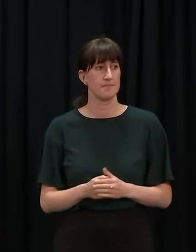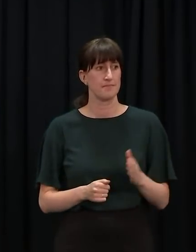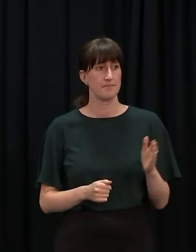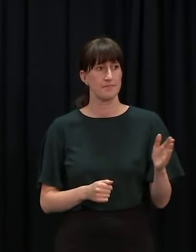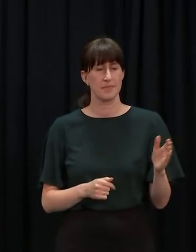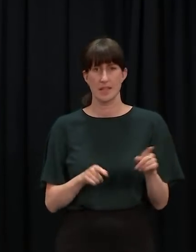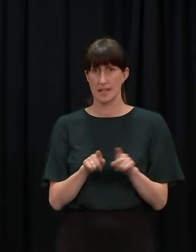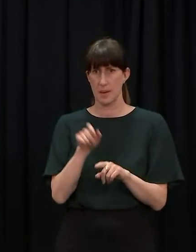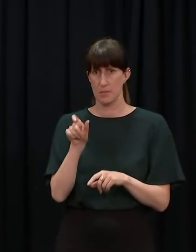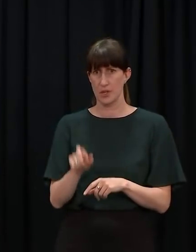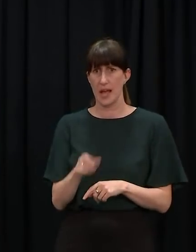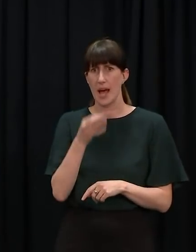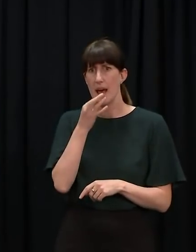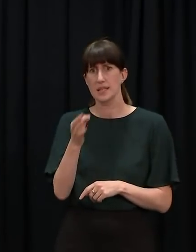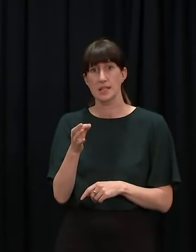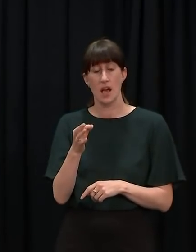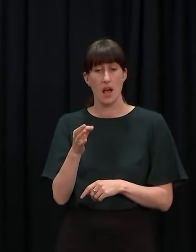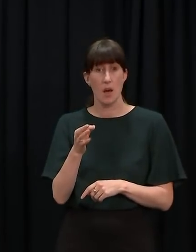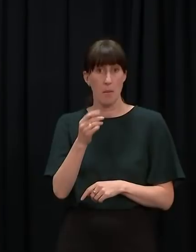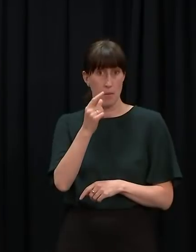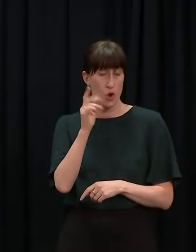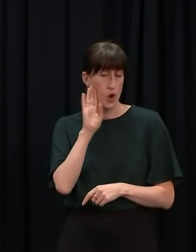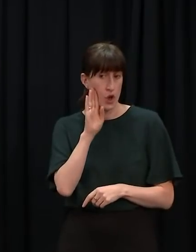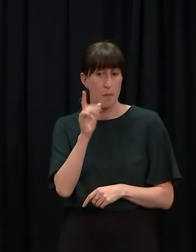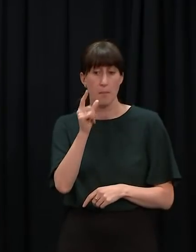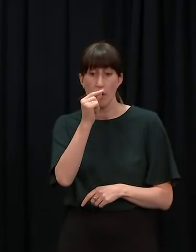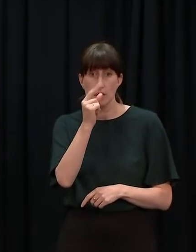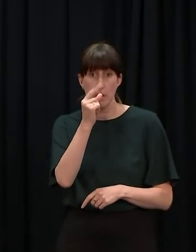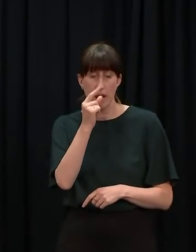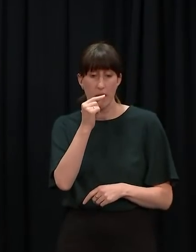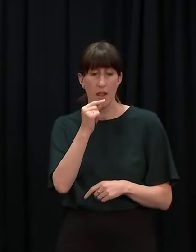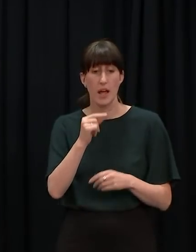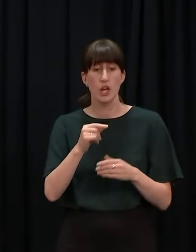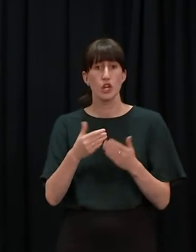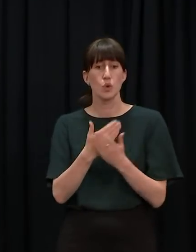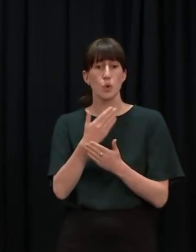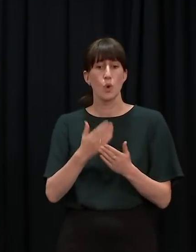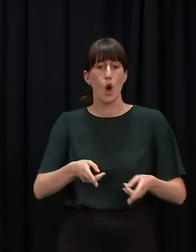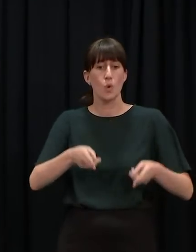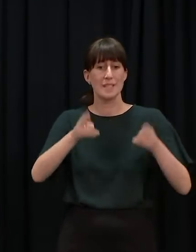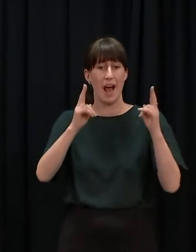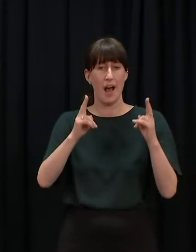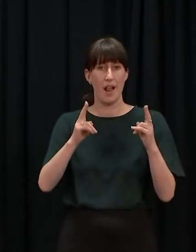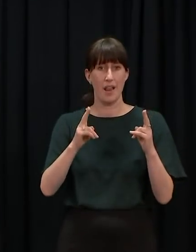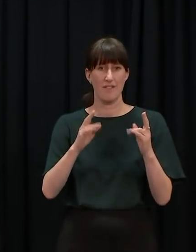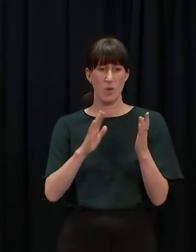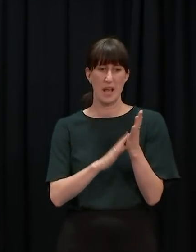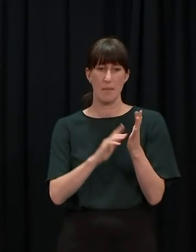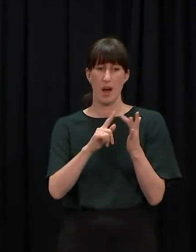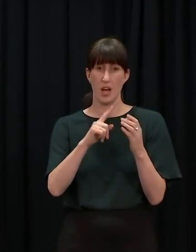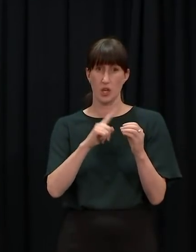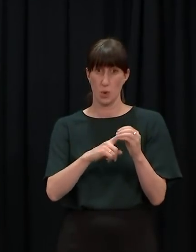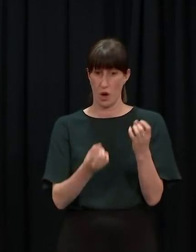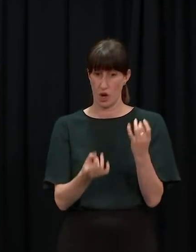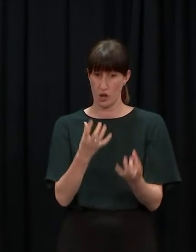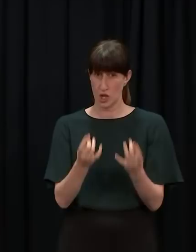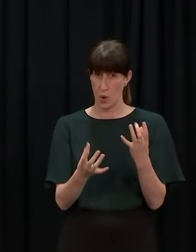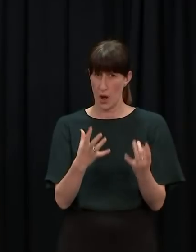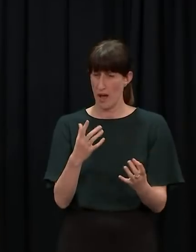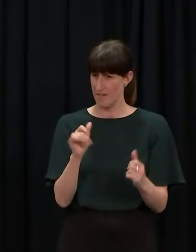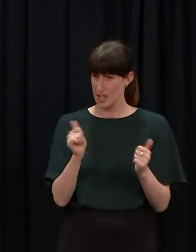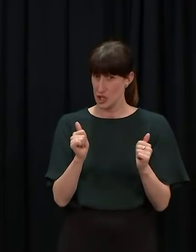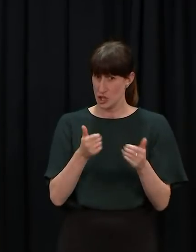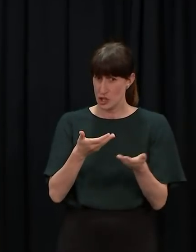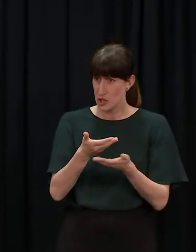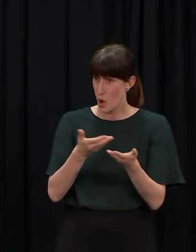proposed MIQs in Rotorua, and are you happy with the consultation had with local iwi? I personally had a conversation with local iwi last